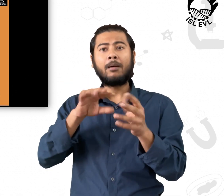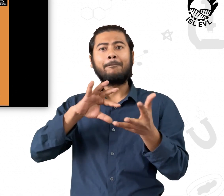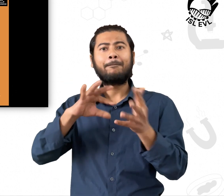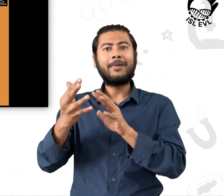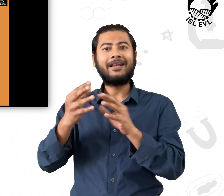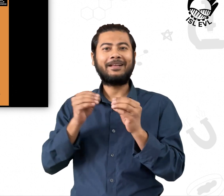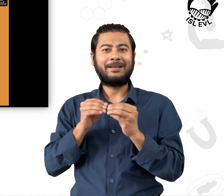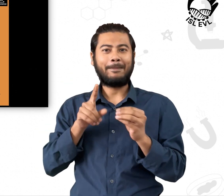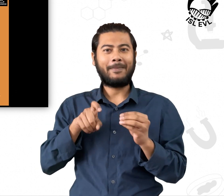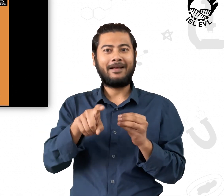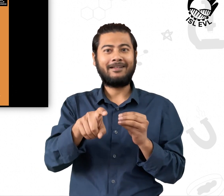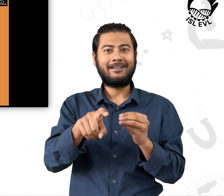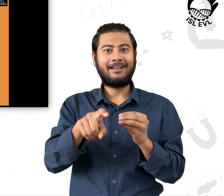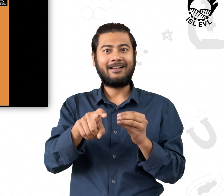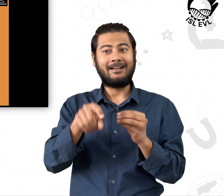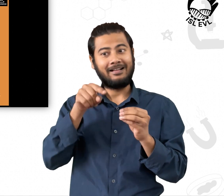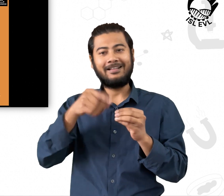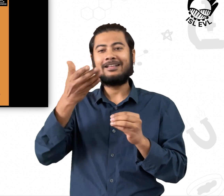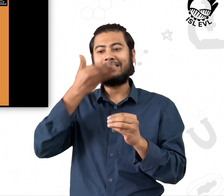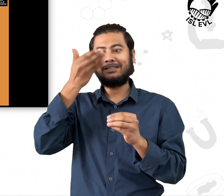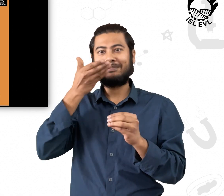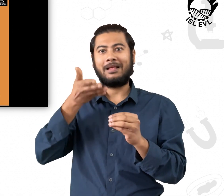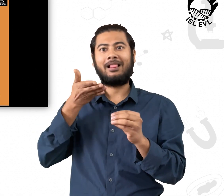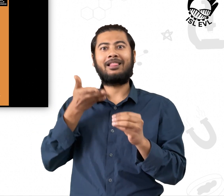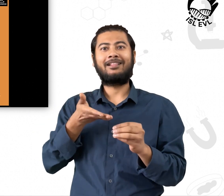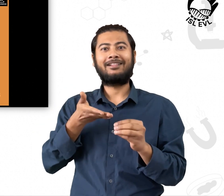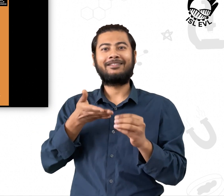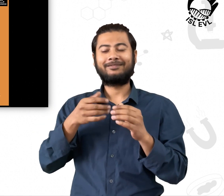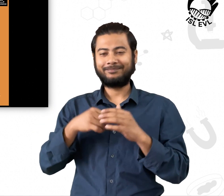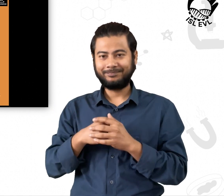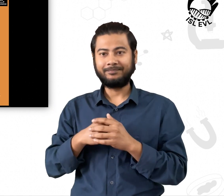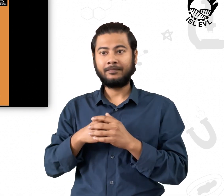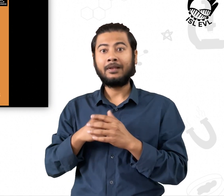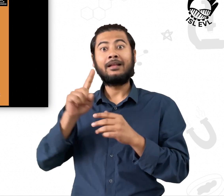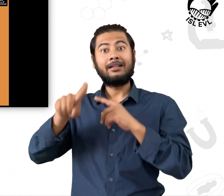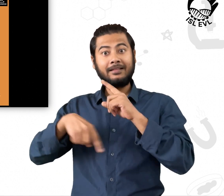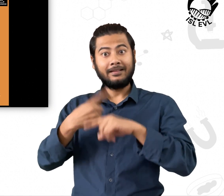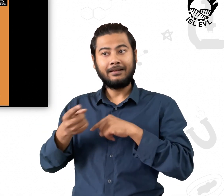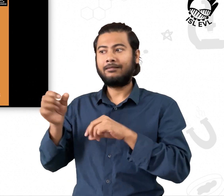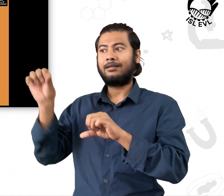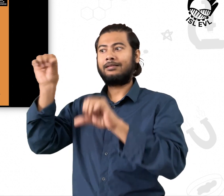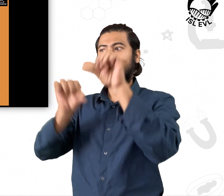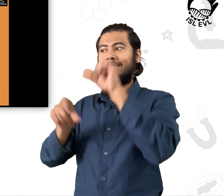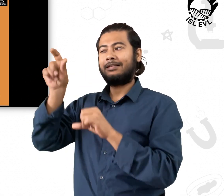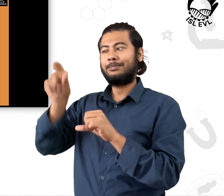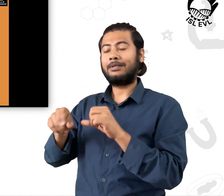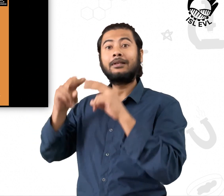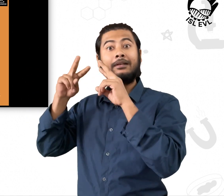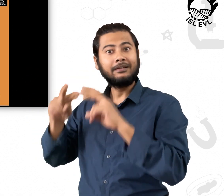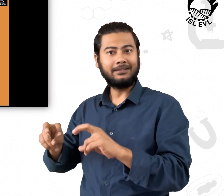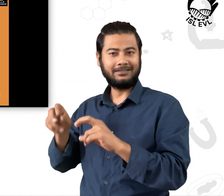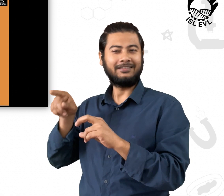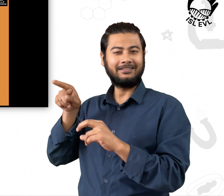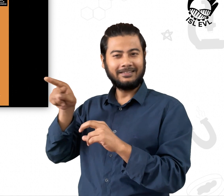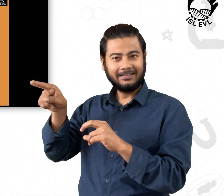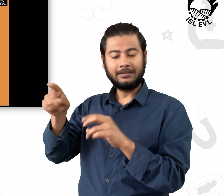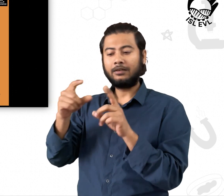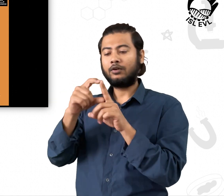In the second segment, they speak to Dr. Samay Pandey, a researcher who studies bacteria,